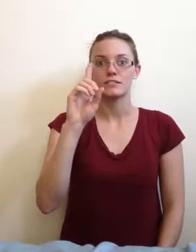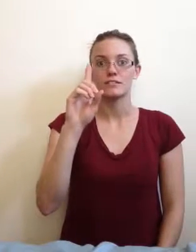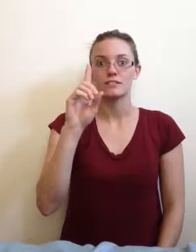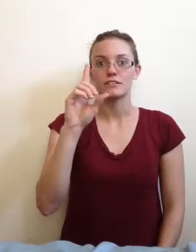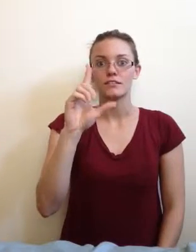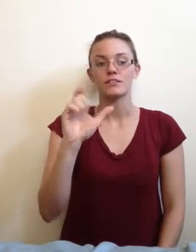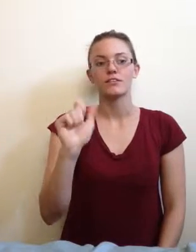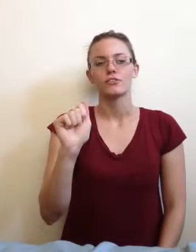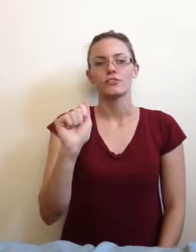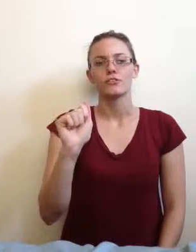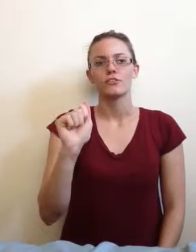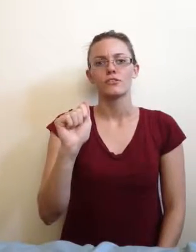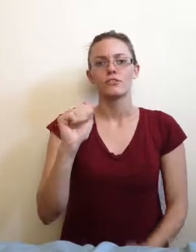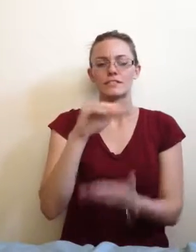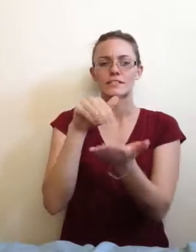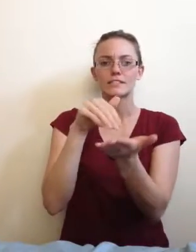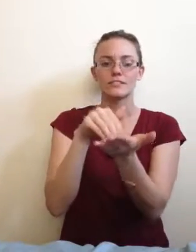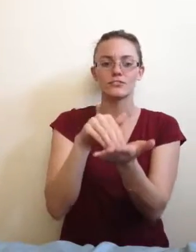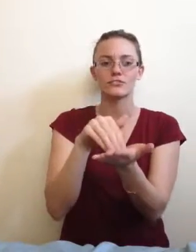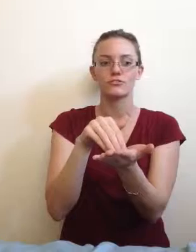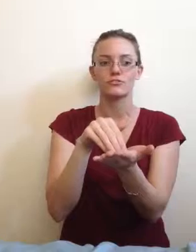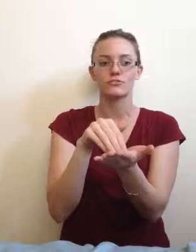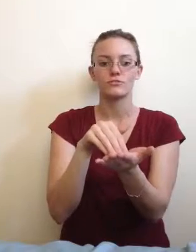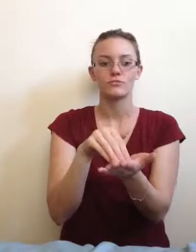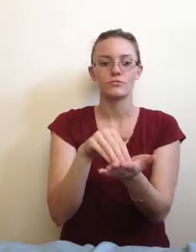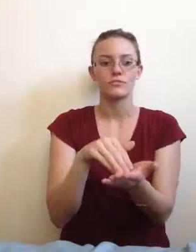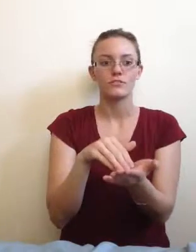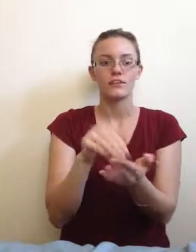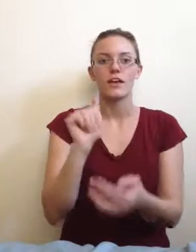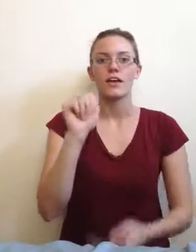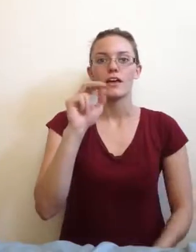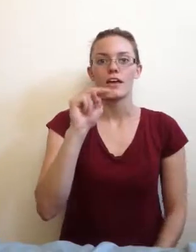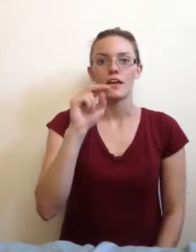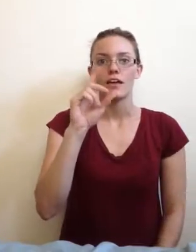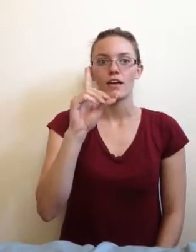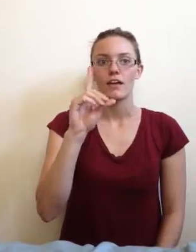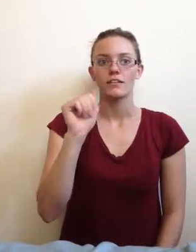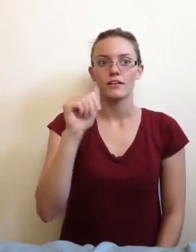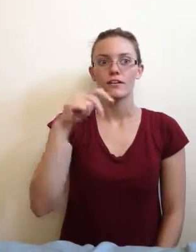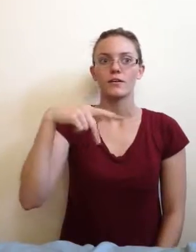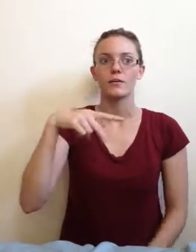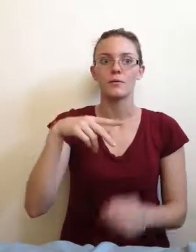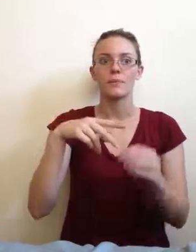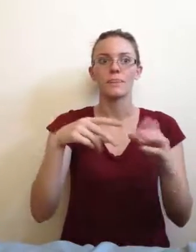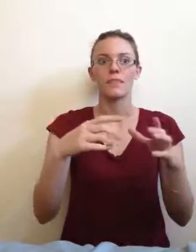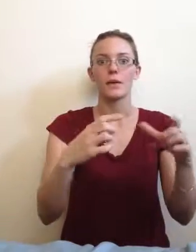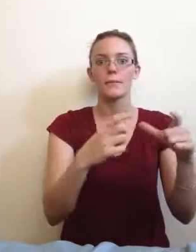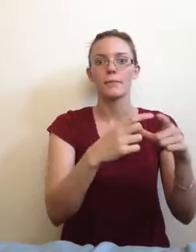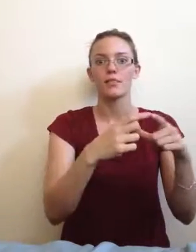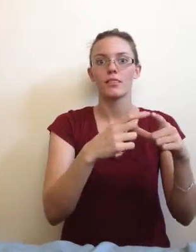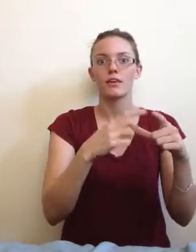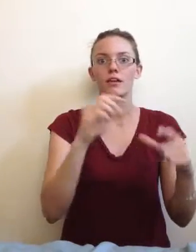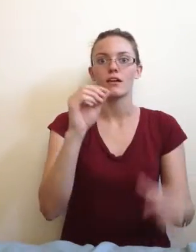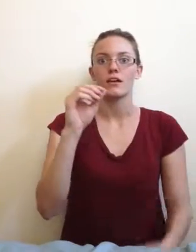in the center, and it has a plate on the bottom. The plate that's on the bottom is directly over